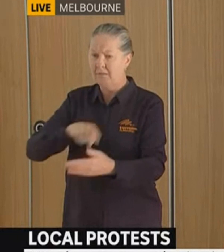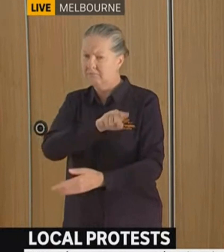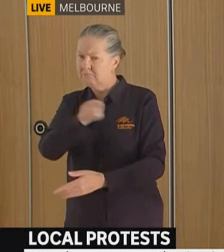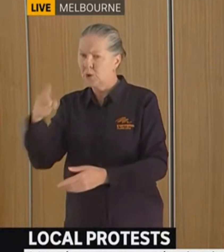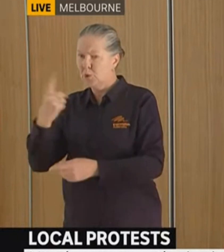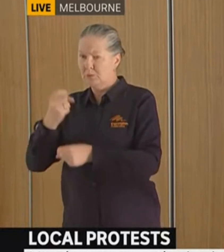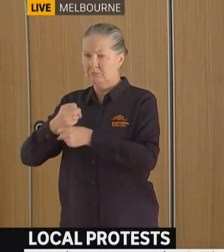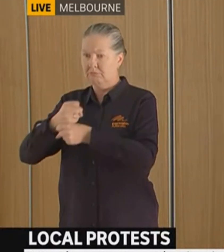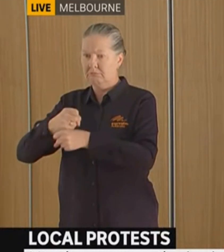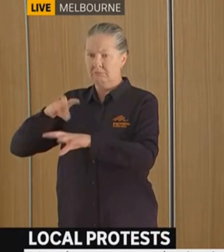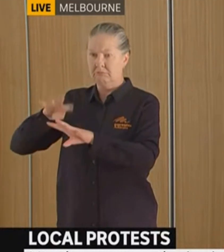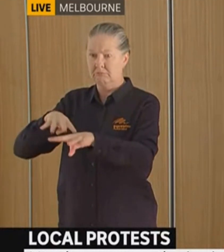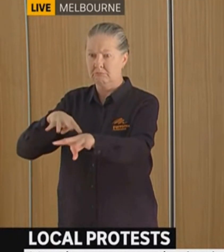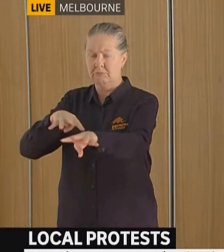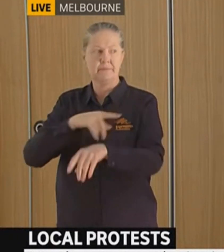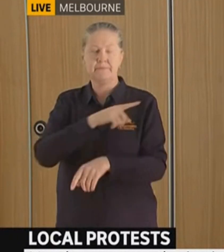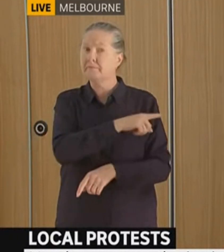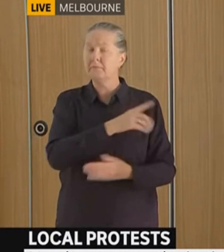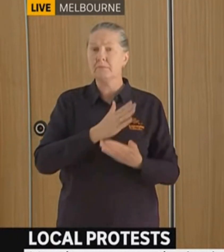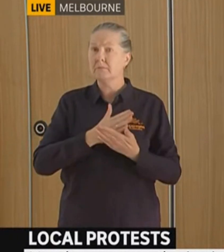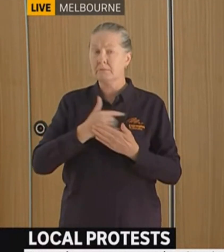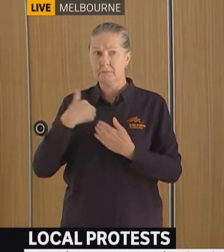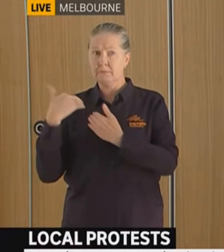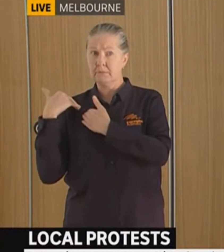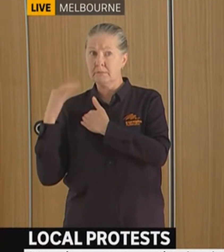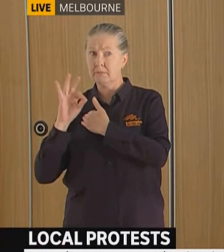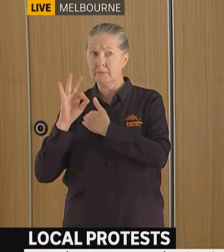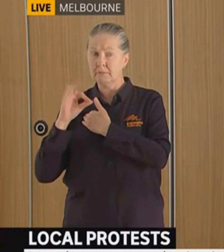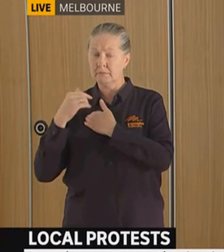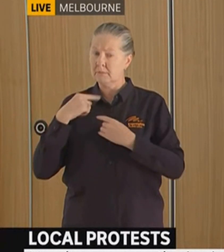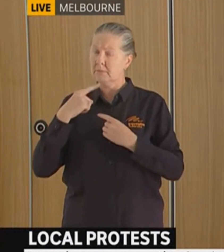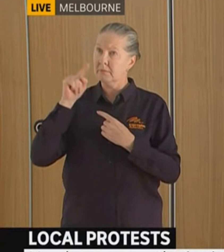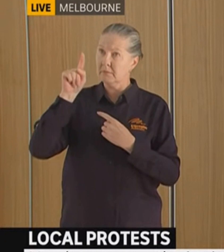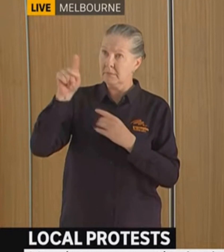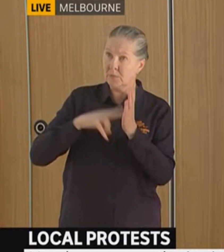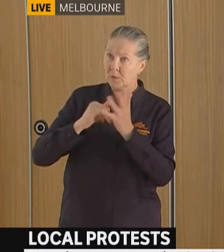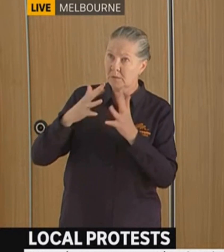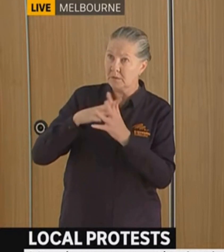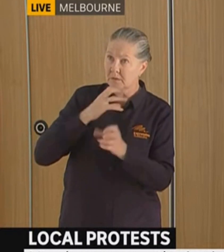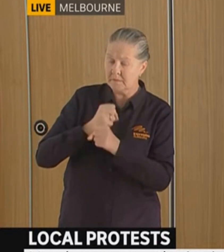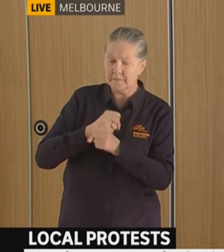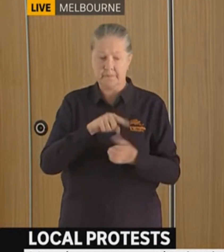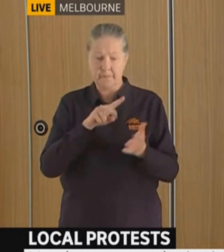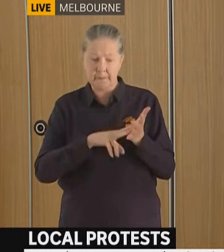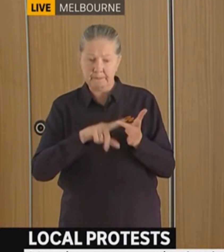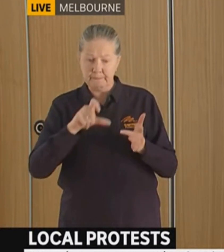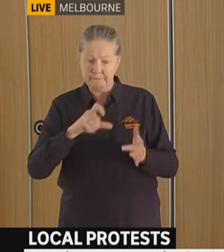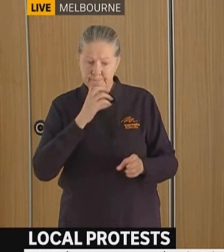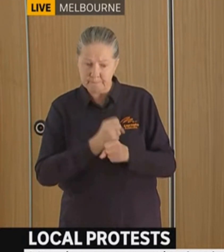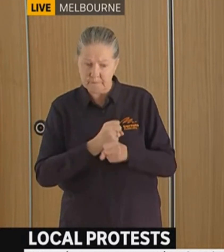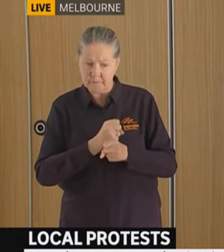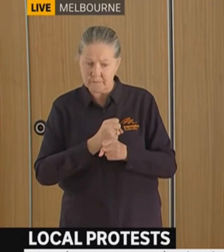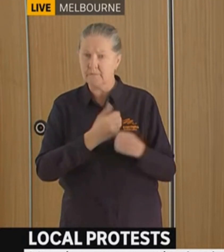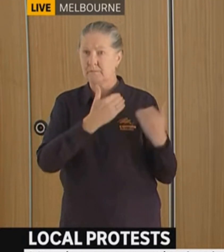of a deterrent? I'll leave that to the Victorian and New South Wales governments. I know that they are managing the question of public